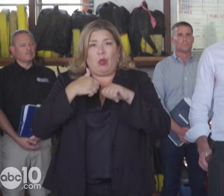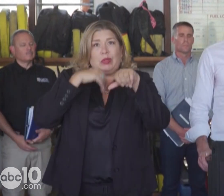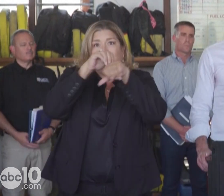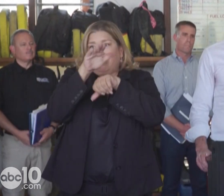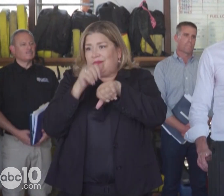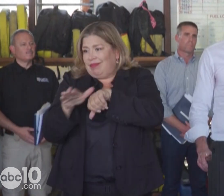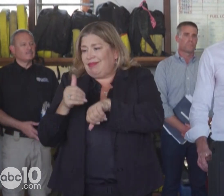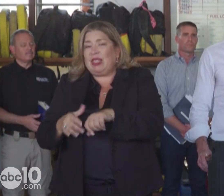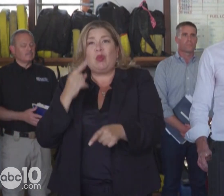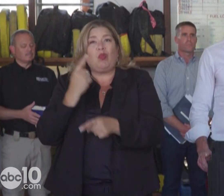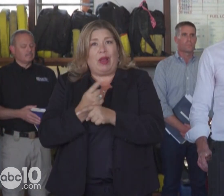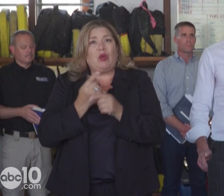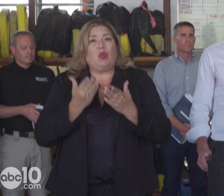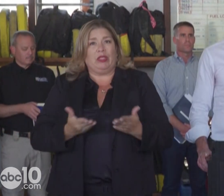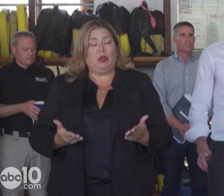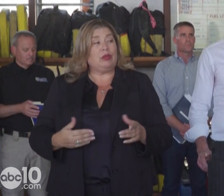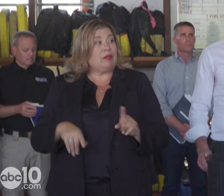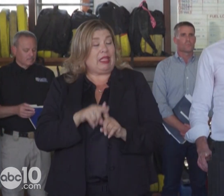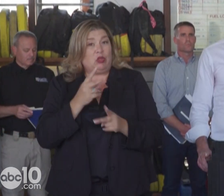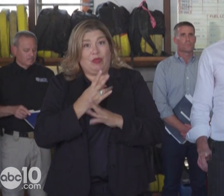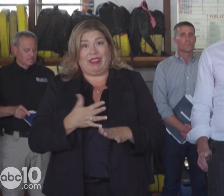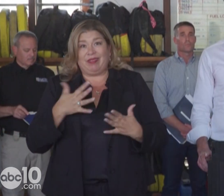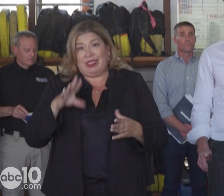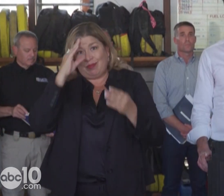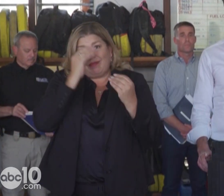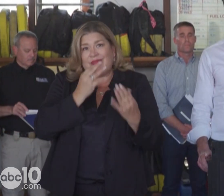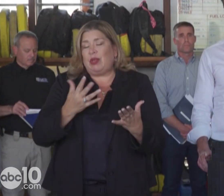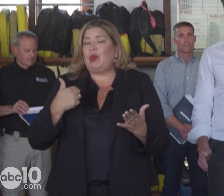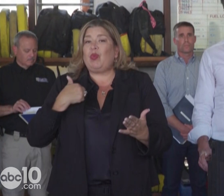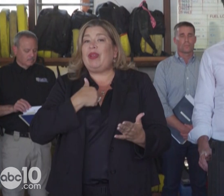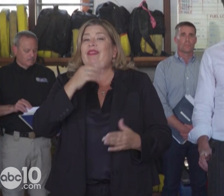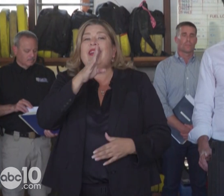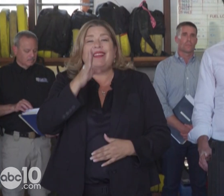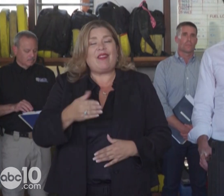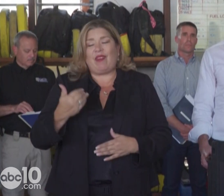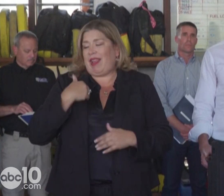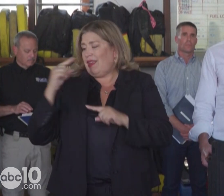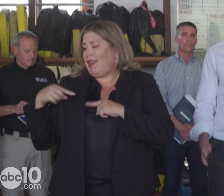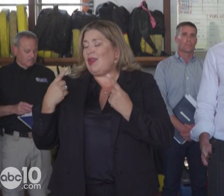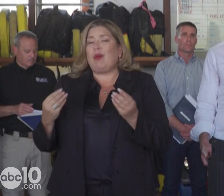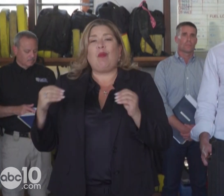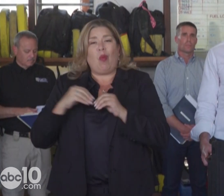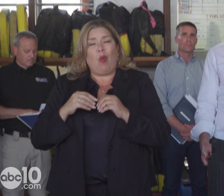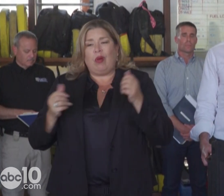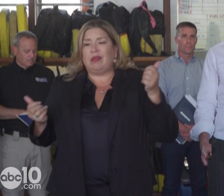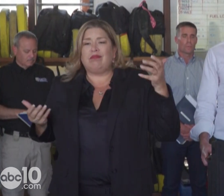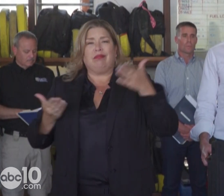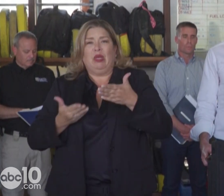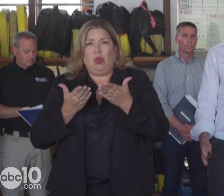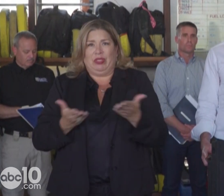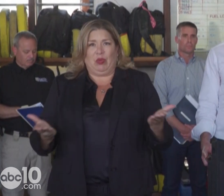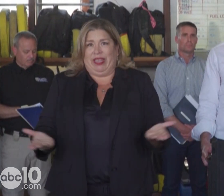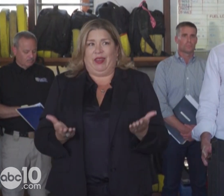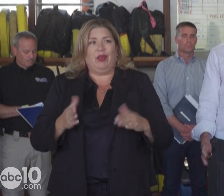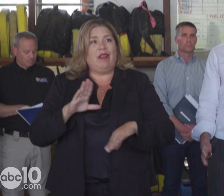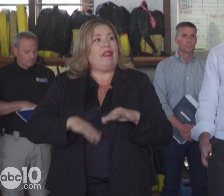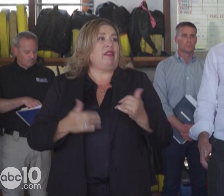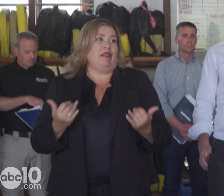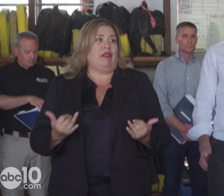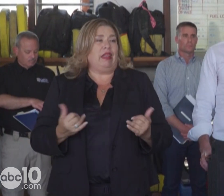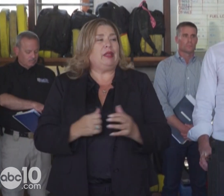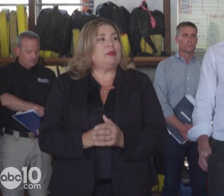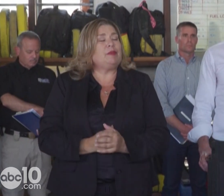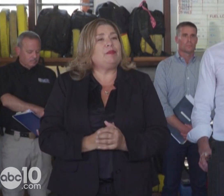appropriate resources. And as the supervisor said, we've never had more resources in this space than we do